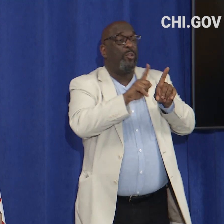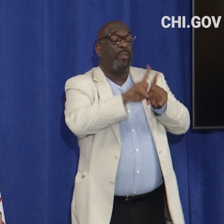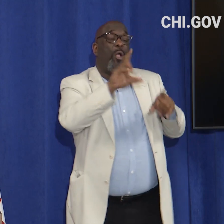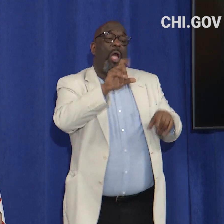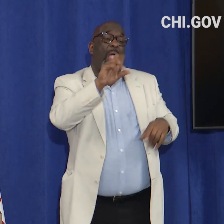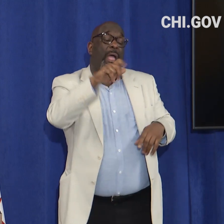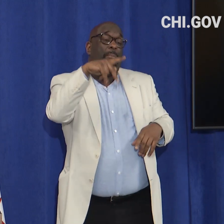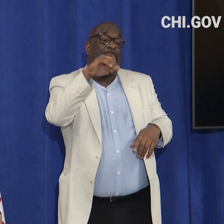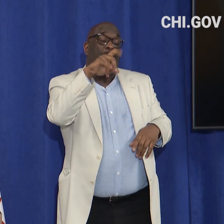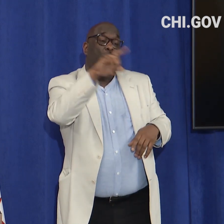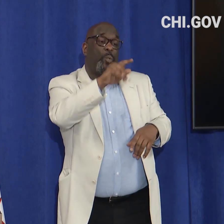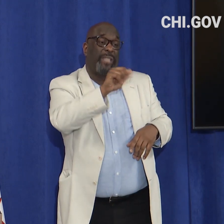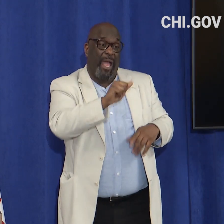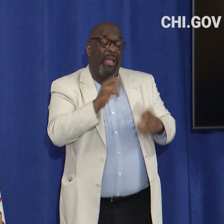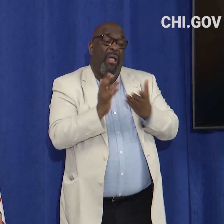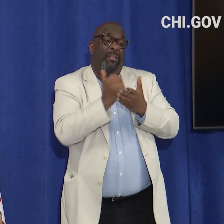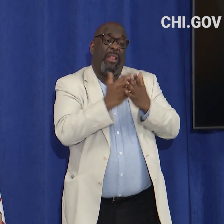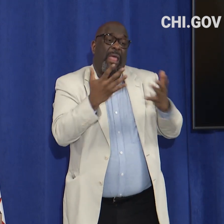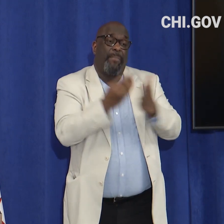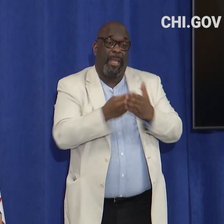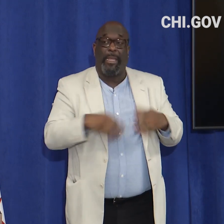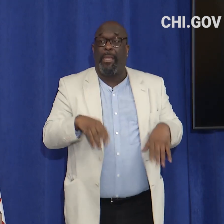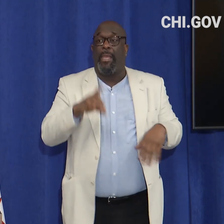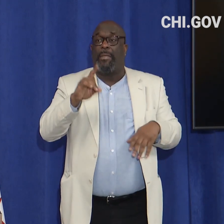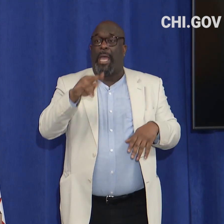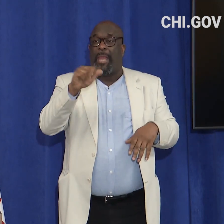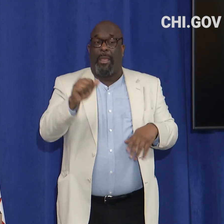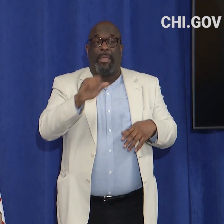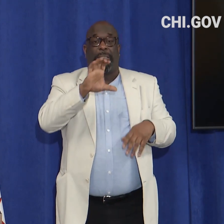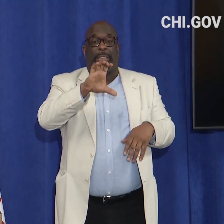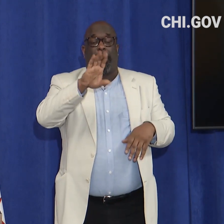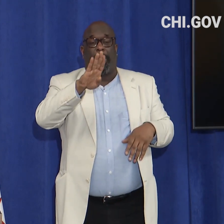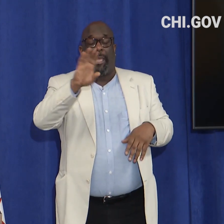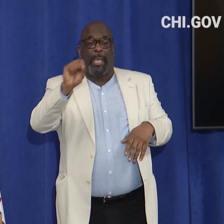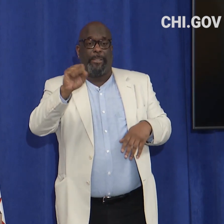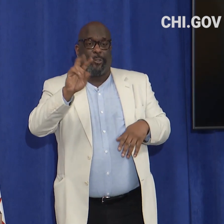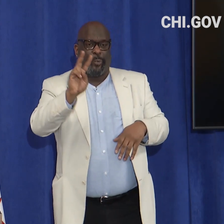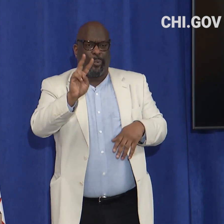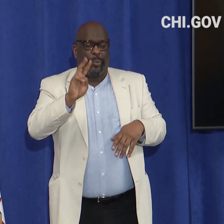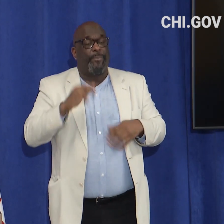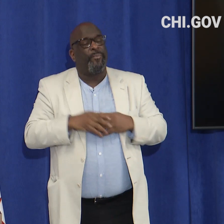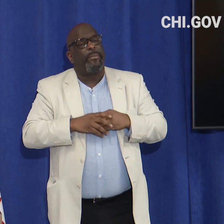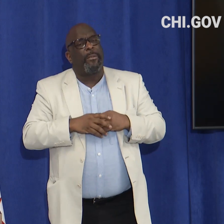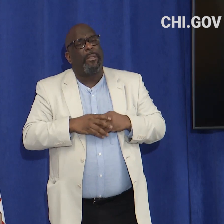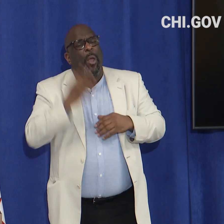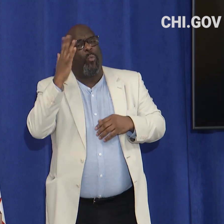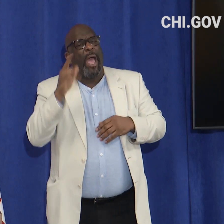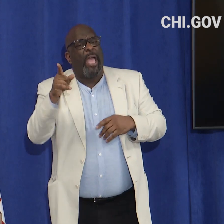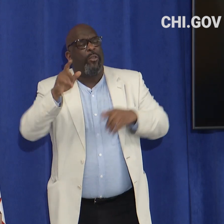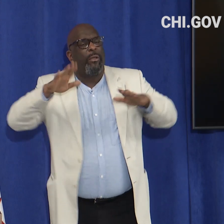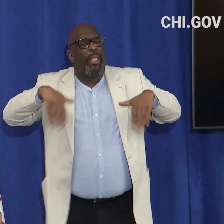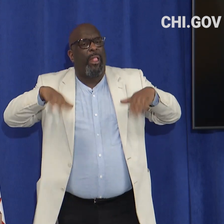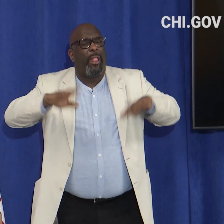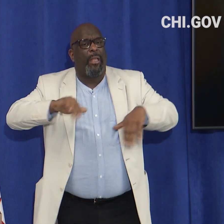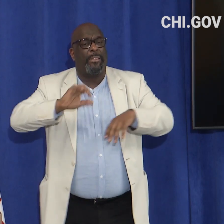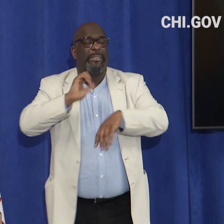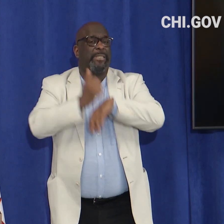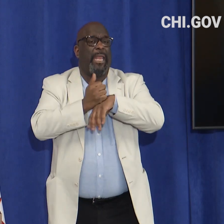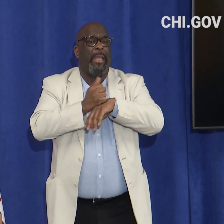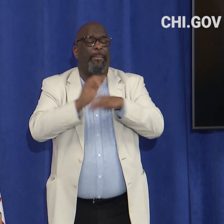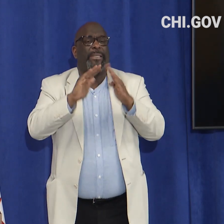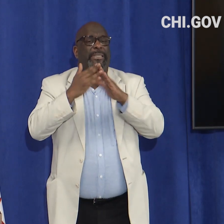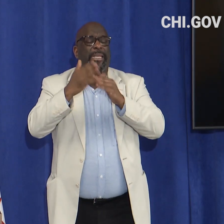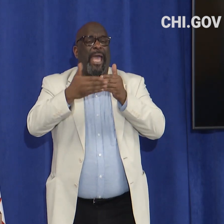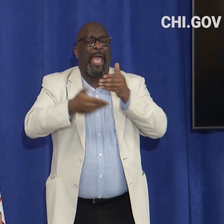does. Dana Kozlov from CBS 2. Why haven't you instated city hiring freeze, at the very least,